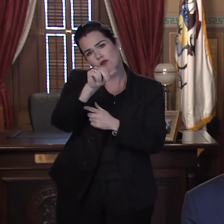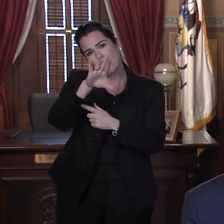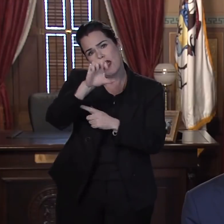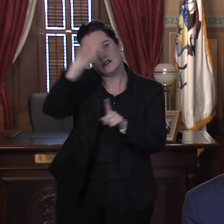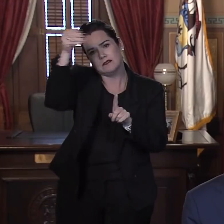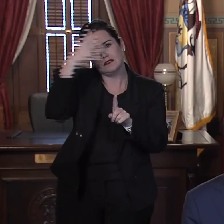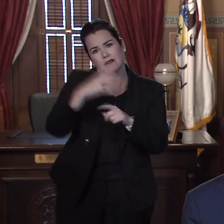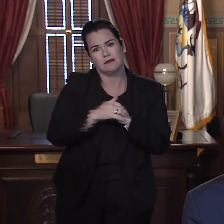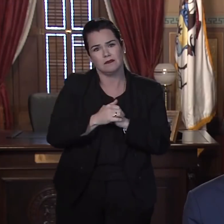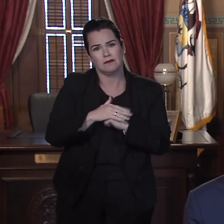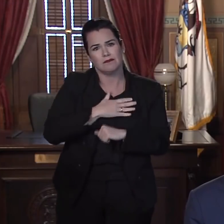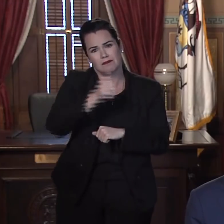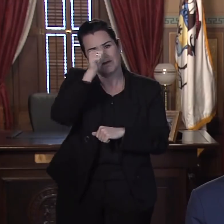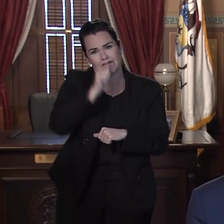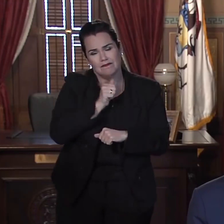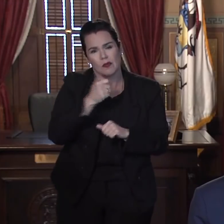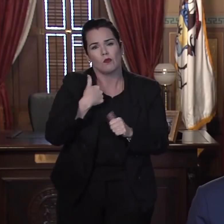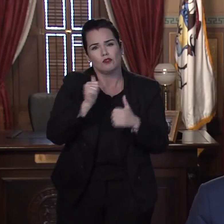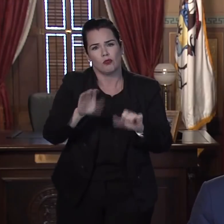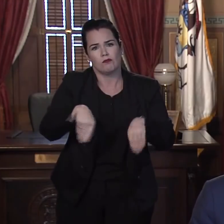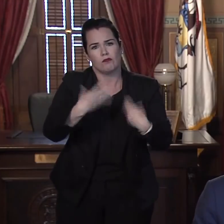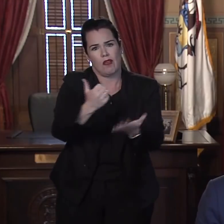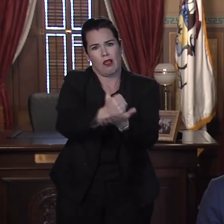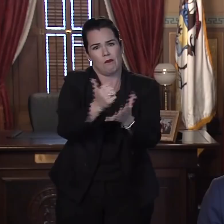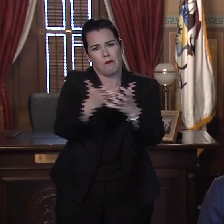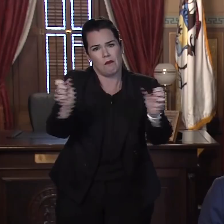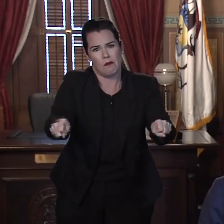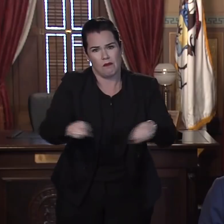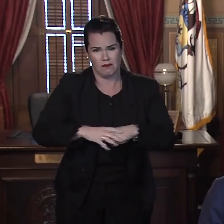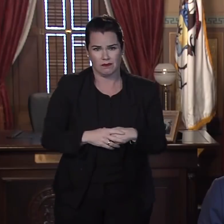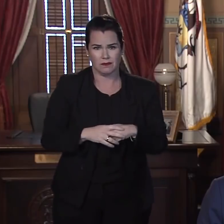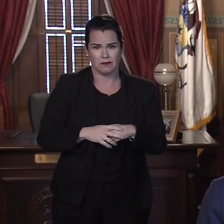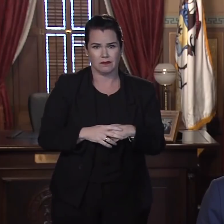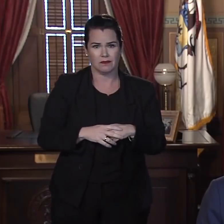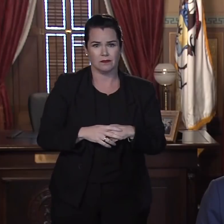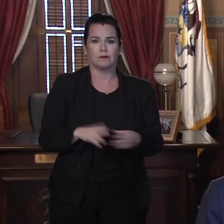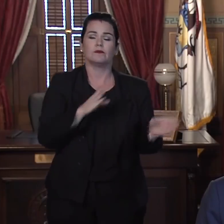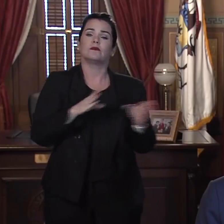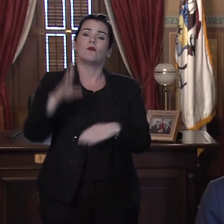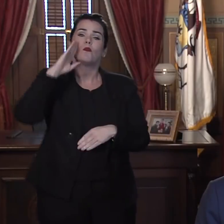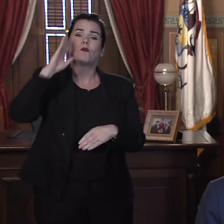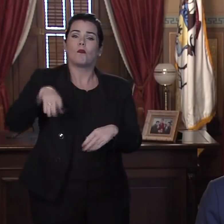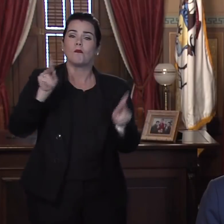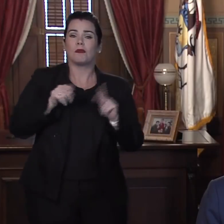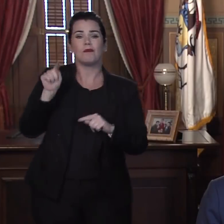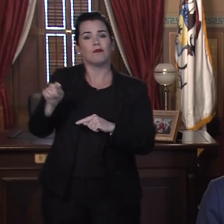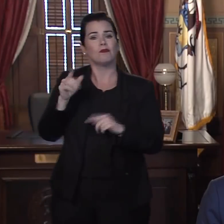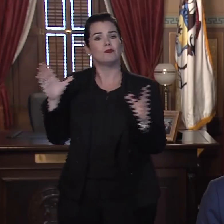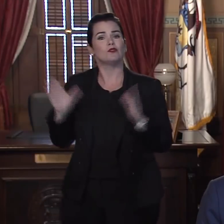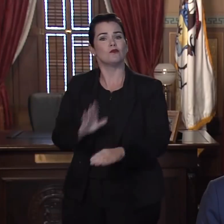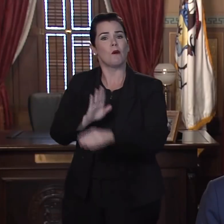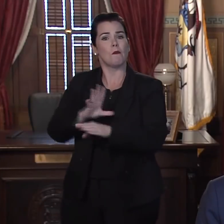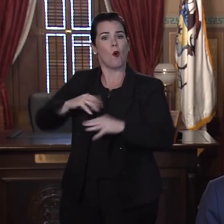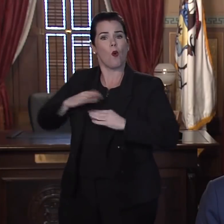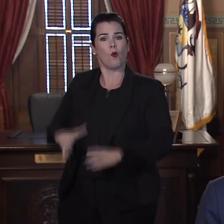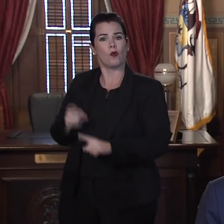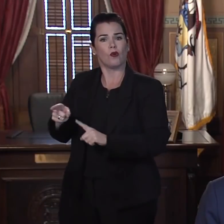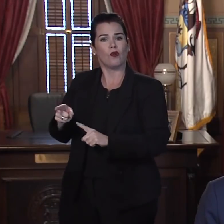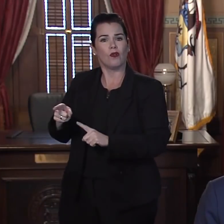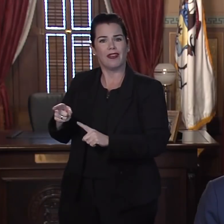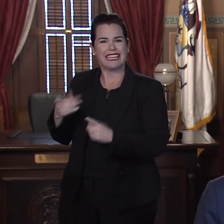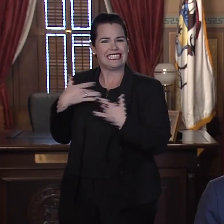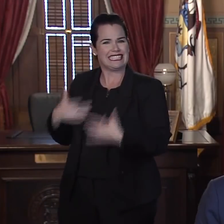need. We also know that many small business owners, those traditionally not covered by unemployment insurance, are hurting as